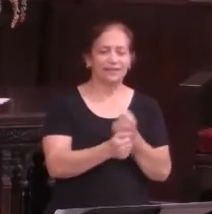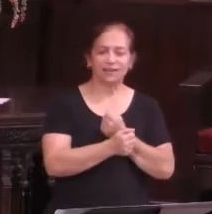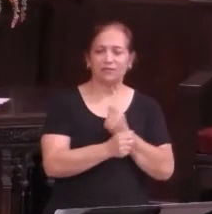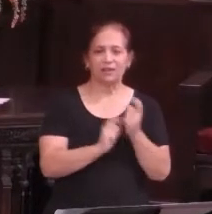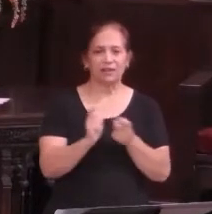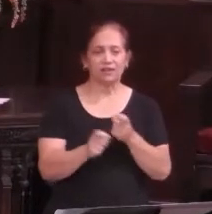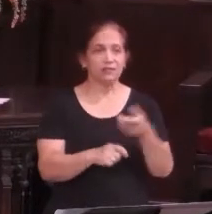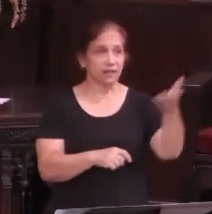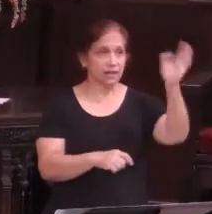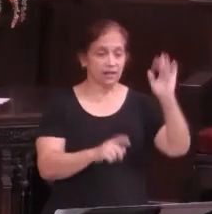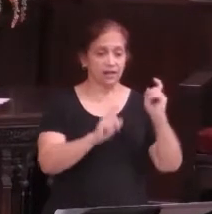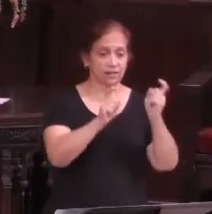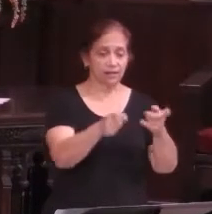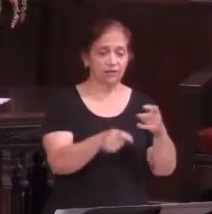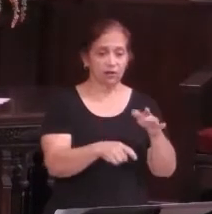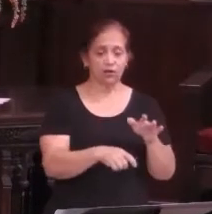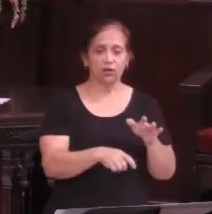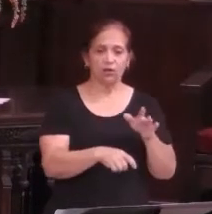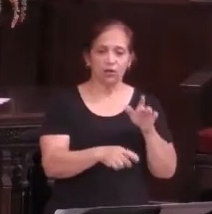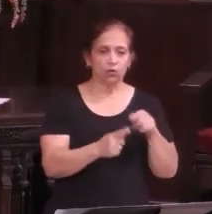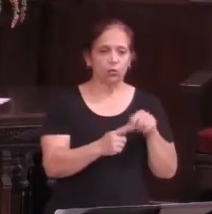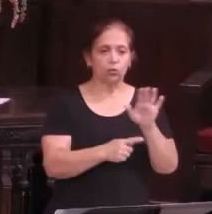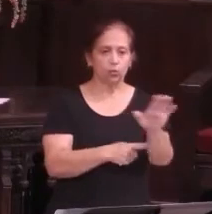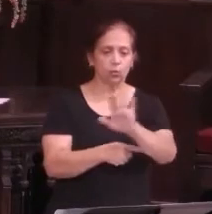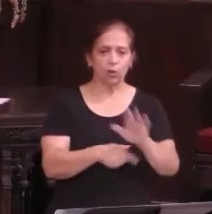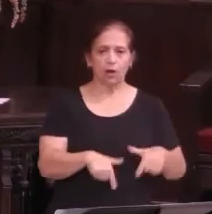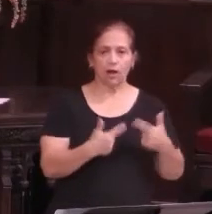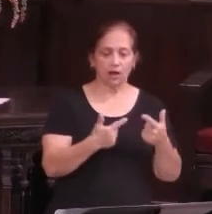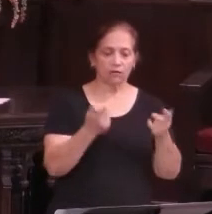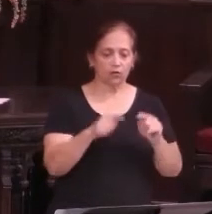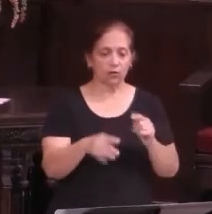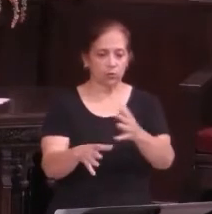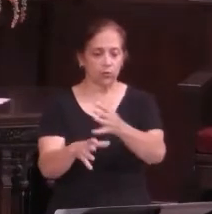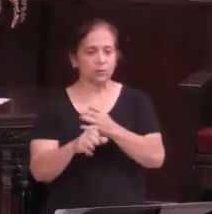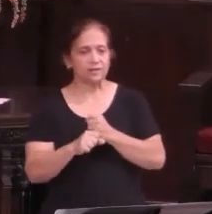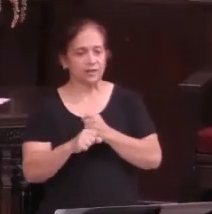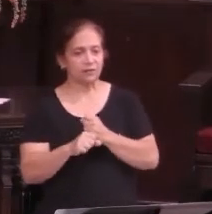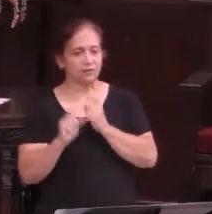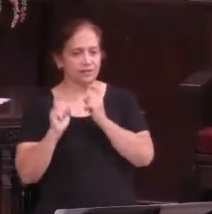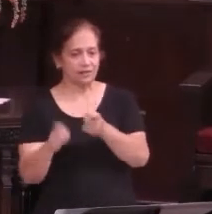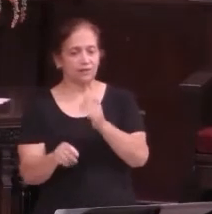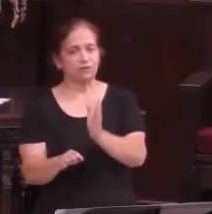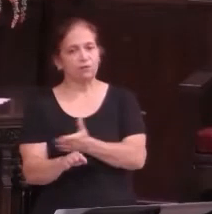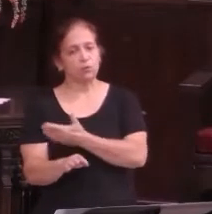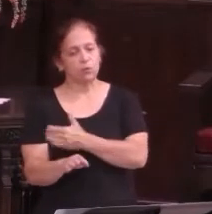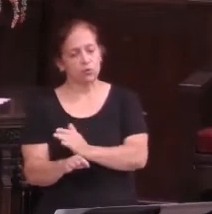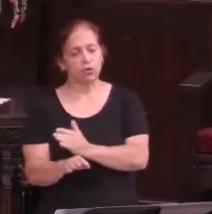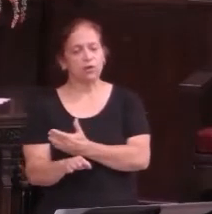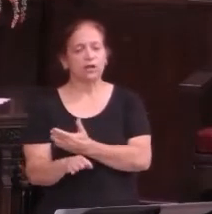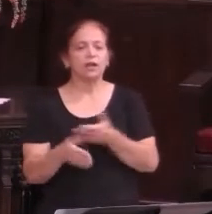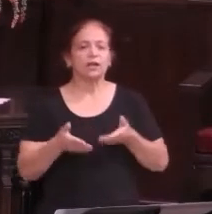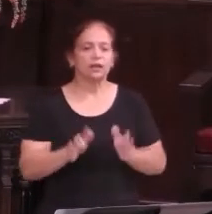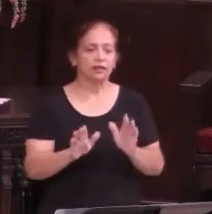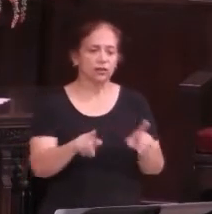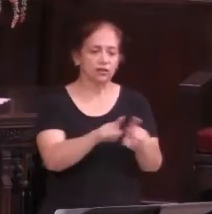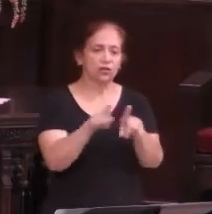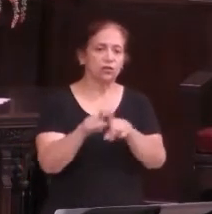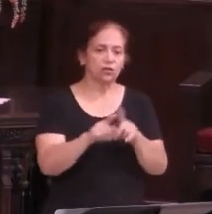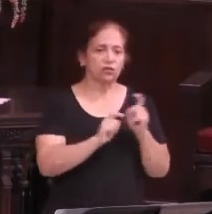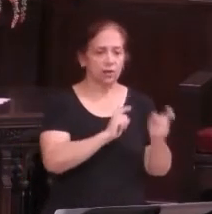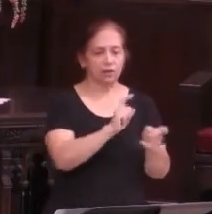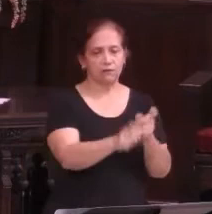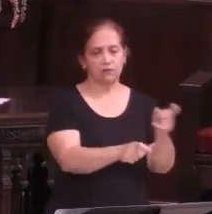has bestowed upon your life. So as we receive this wonderful gift of music, let us also